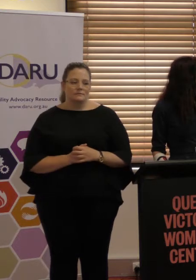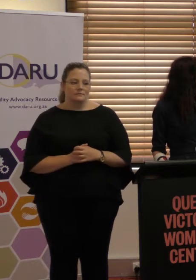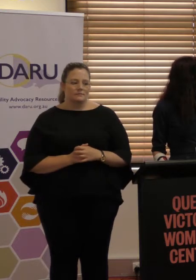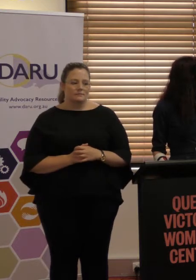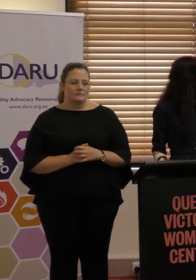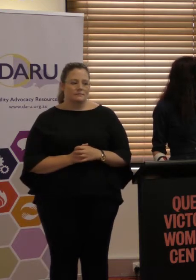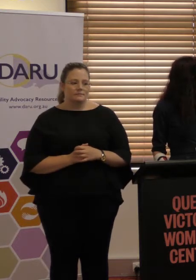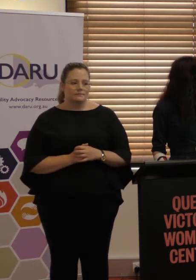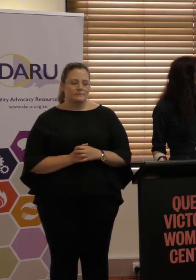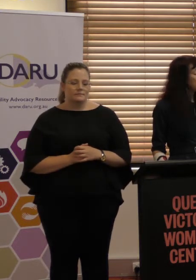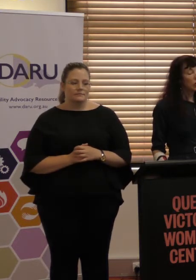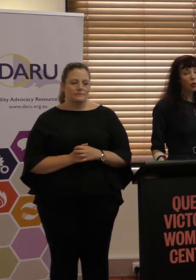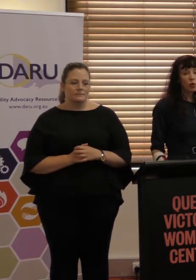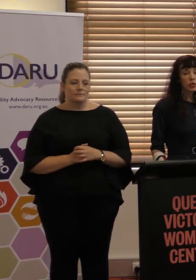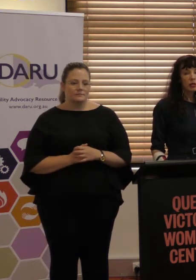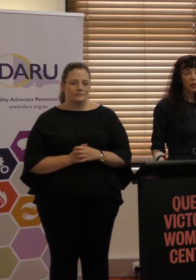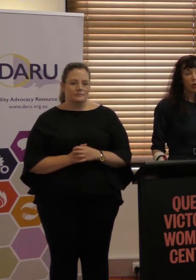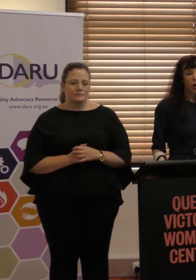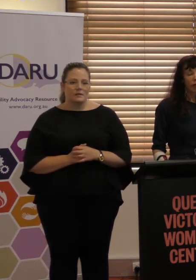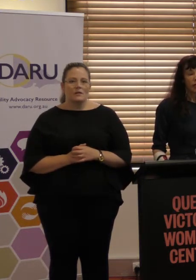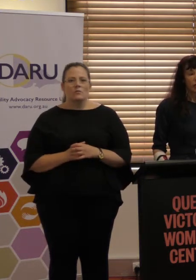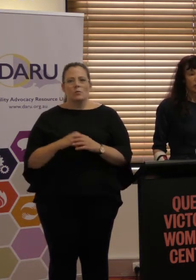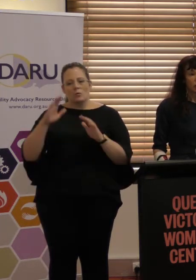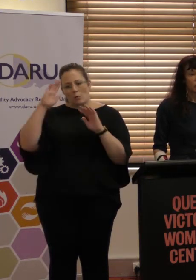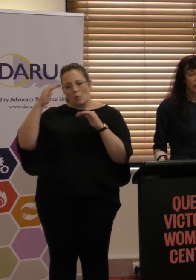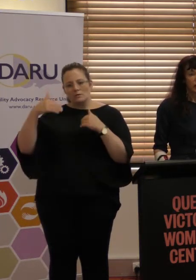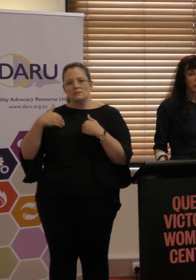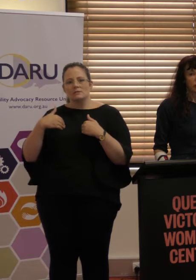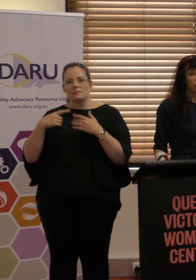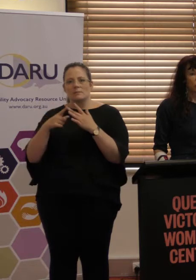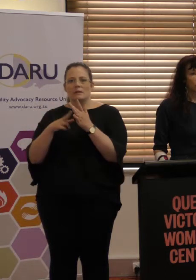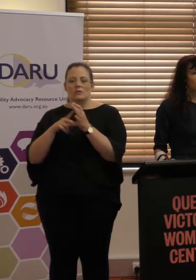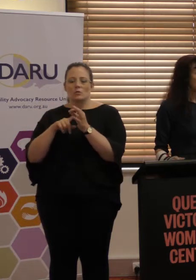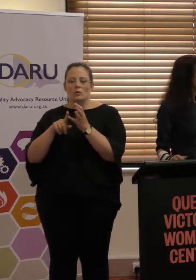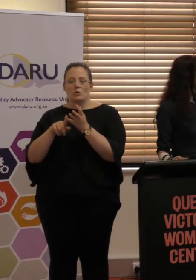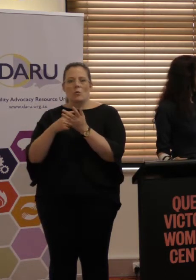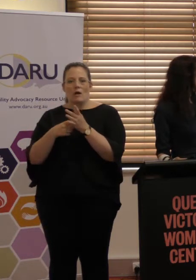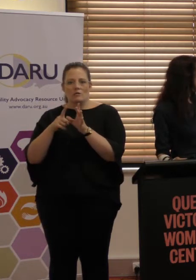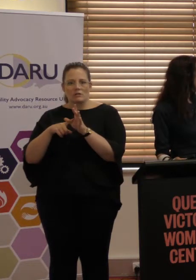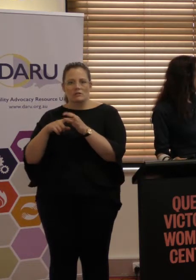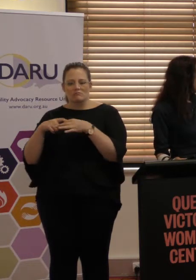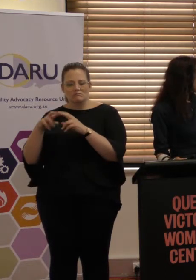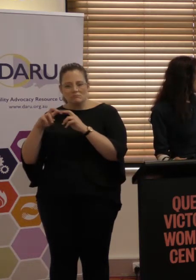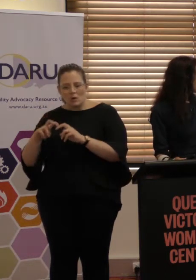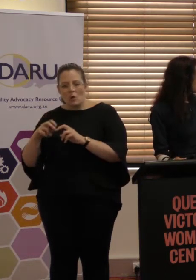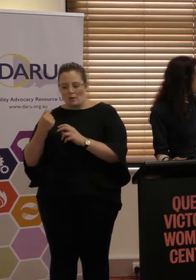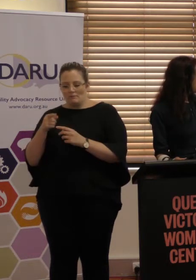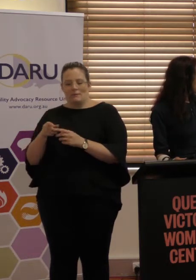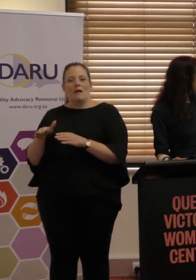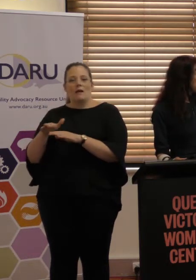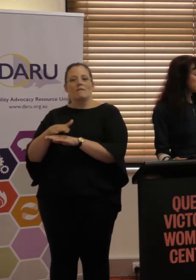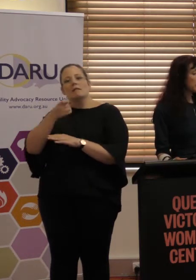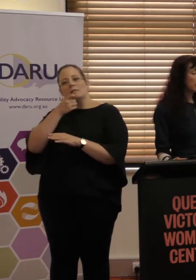And even in the autism inquiry, we had a section on schooling. The New South